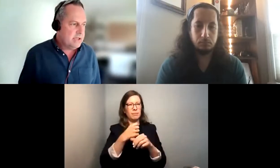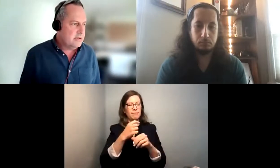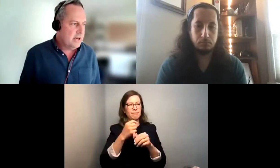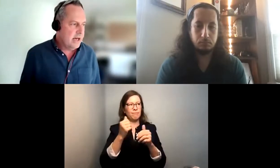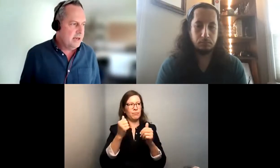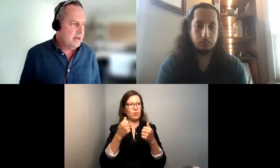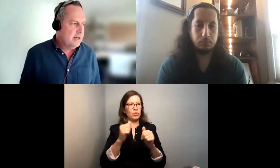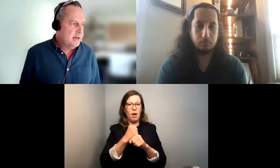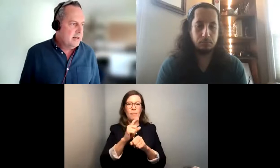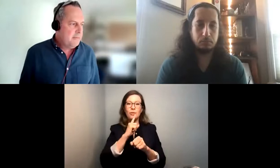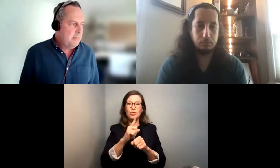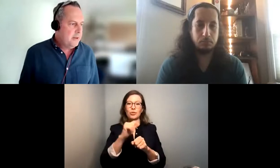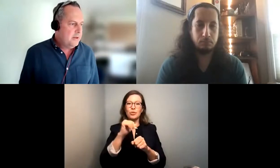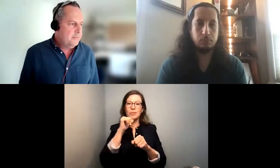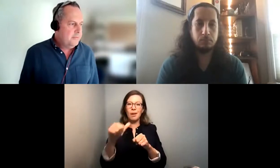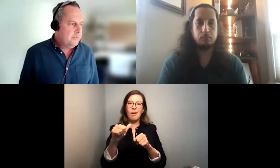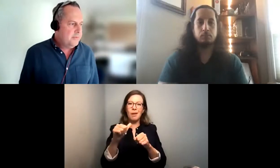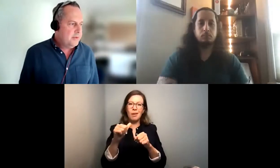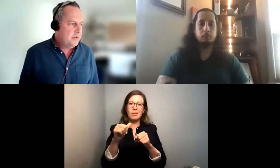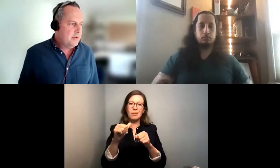there isn't a